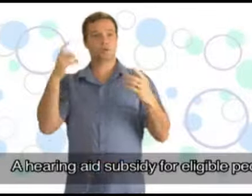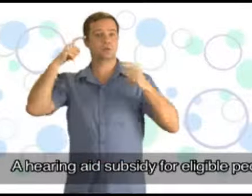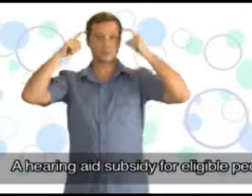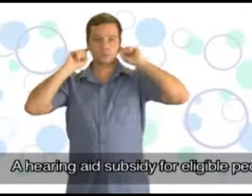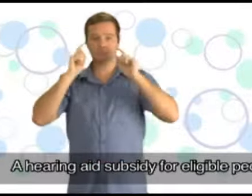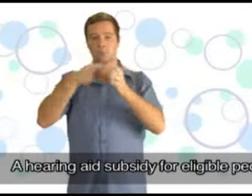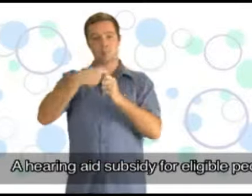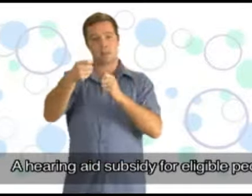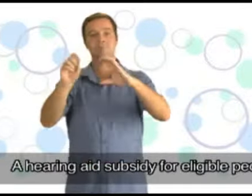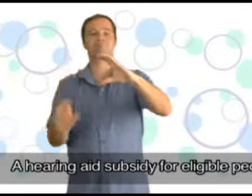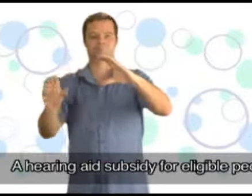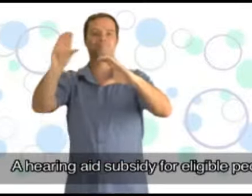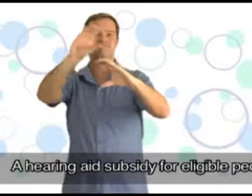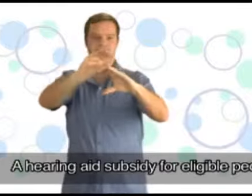a hearing aid subsidy for eligible people,